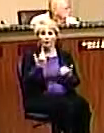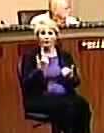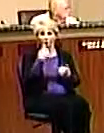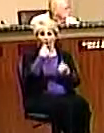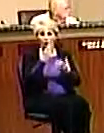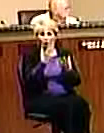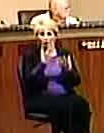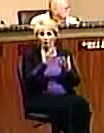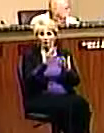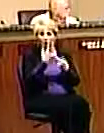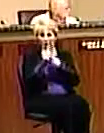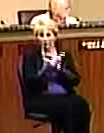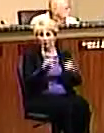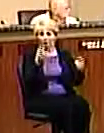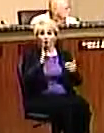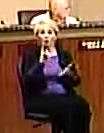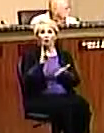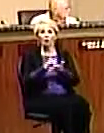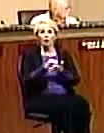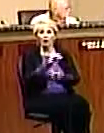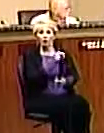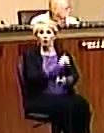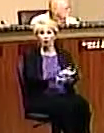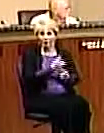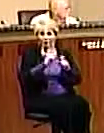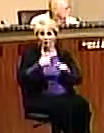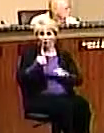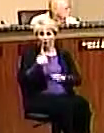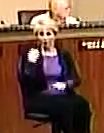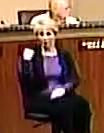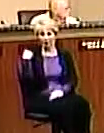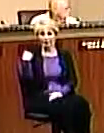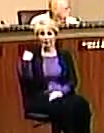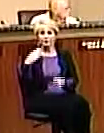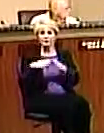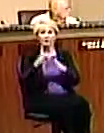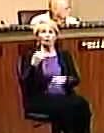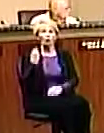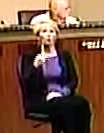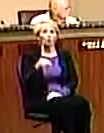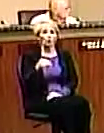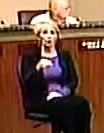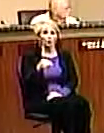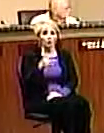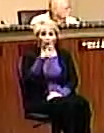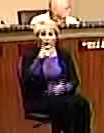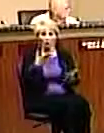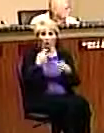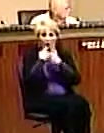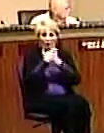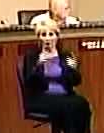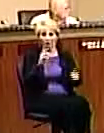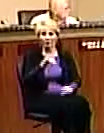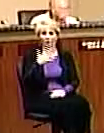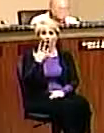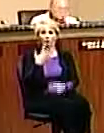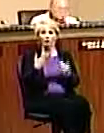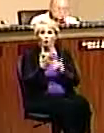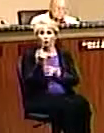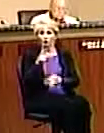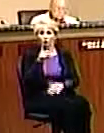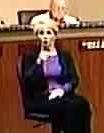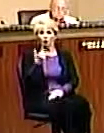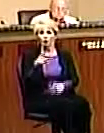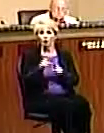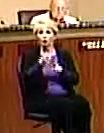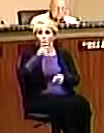be it resolved that by virtue of the authority vested in me as mayor of the city of Morganton, do hereby proclaim May 5 through 11,